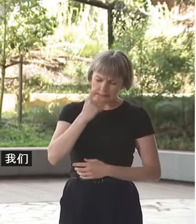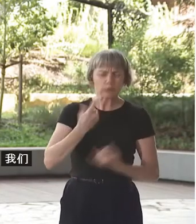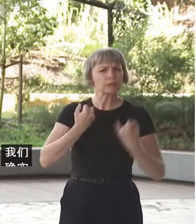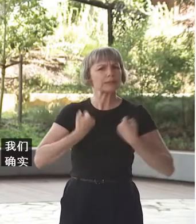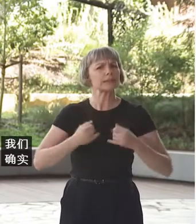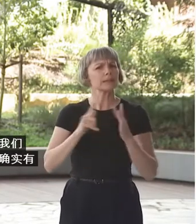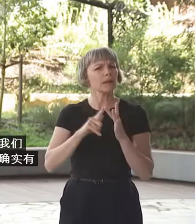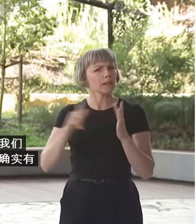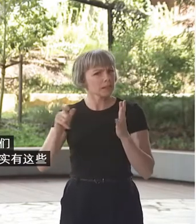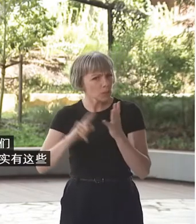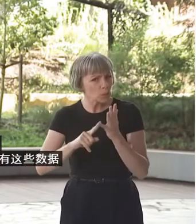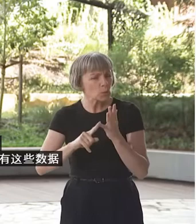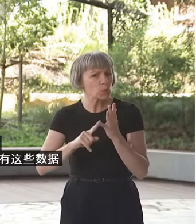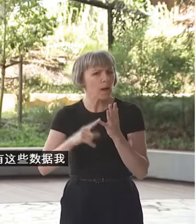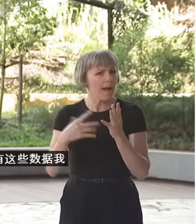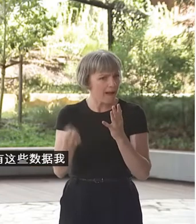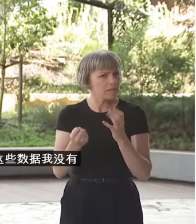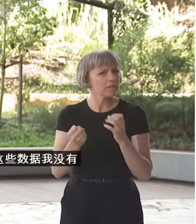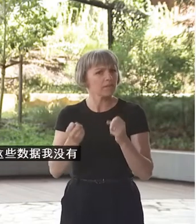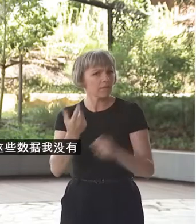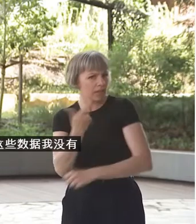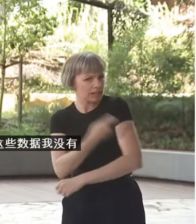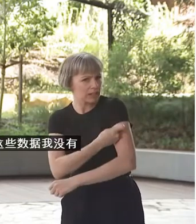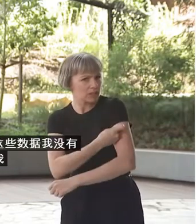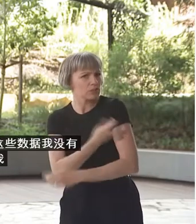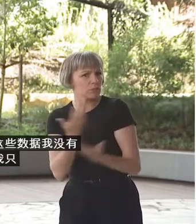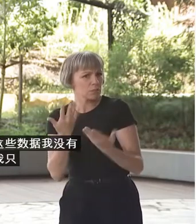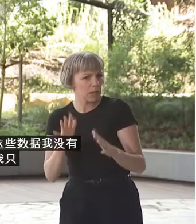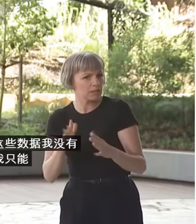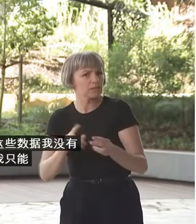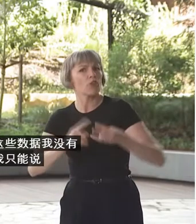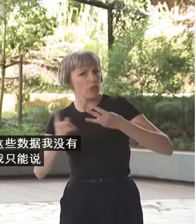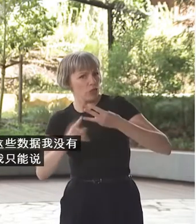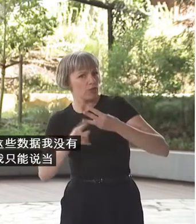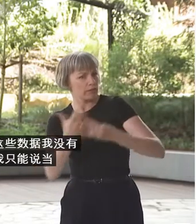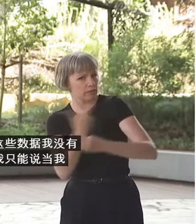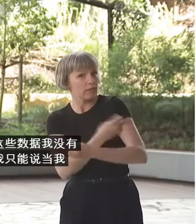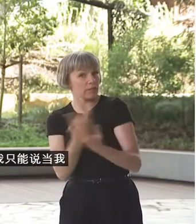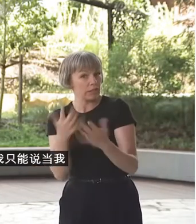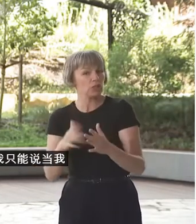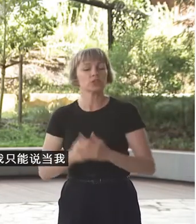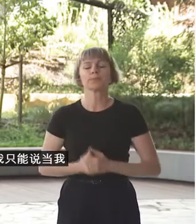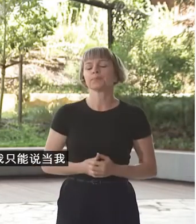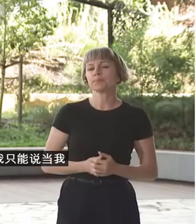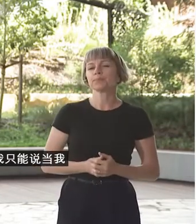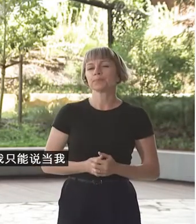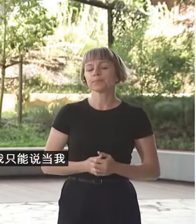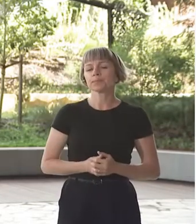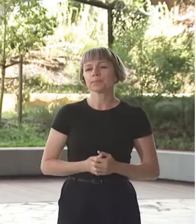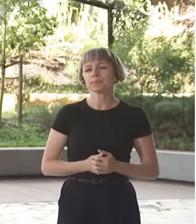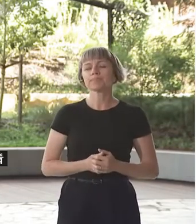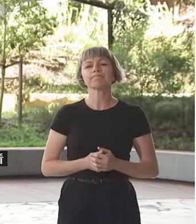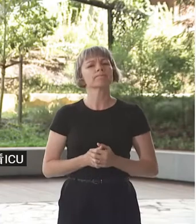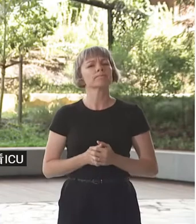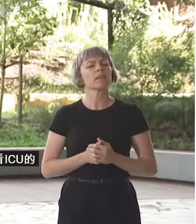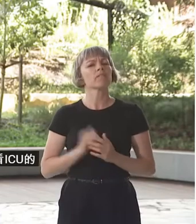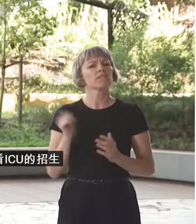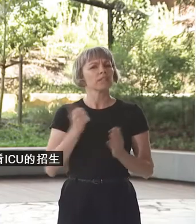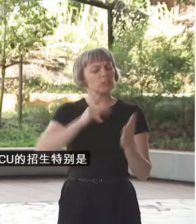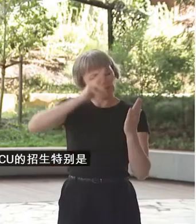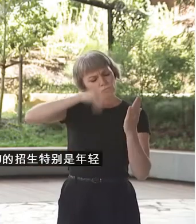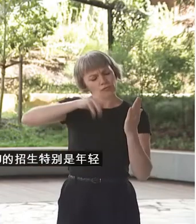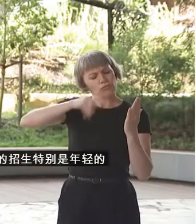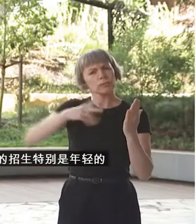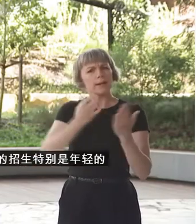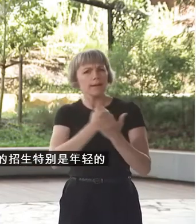We do have that data. I haven't got that to hand. But can I just say, when I was looking through the admissions last night to